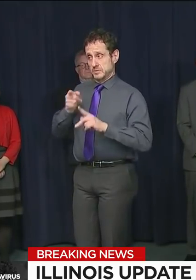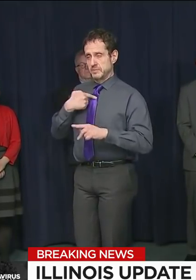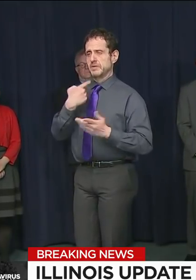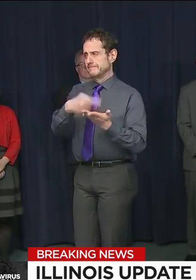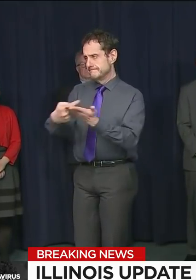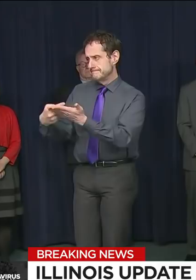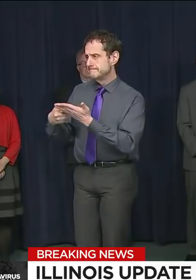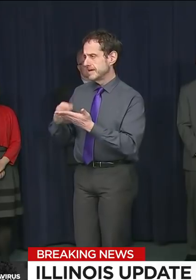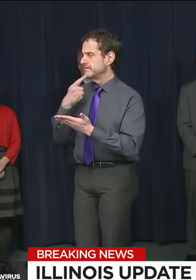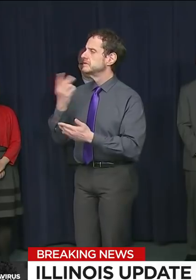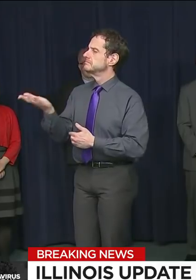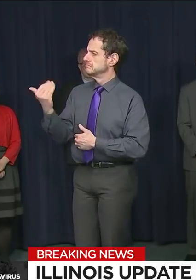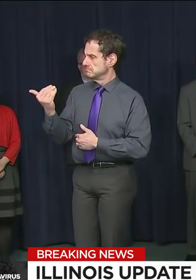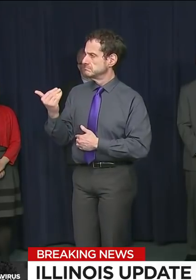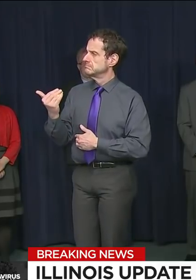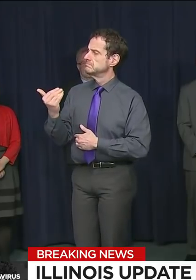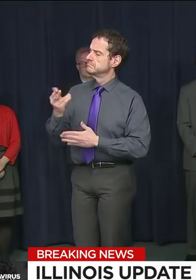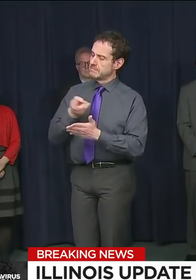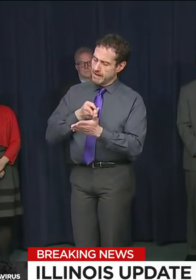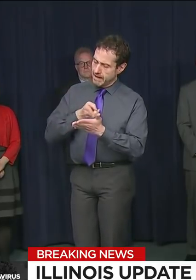honesty and hard truths.